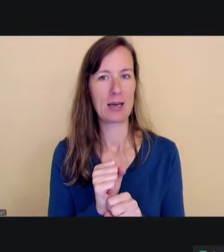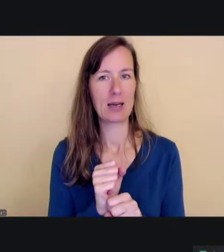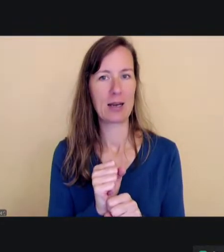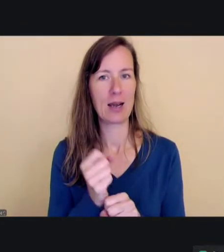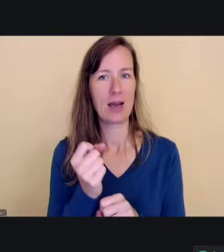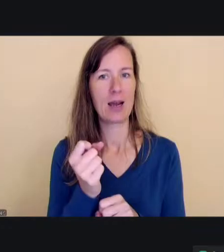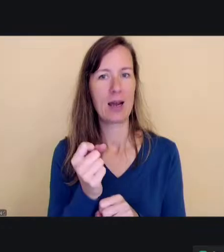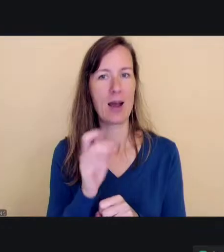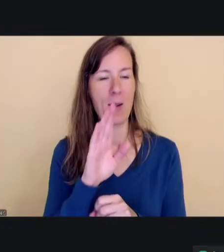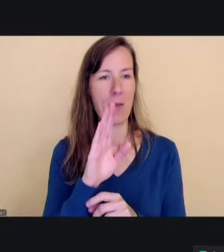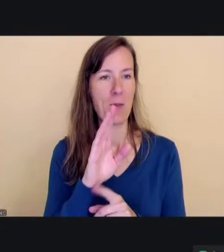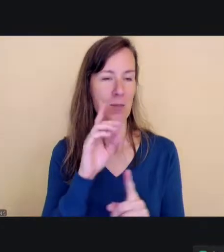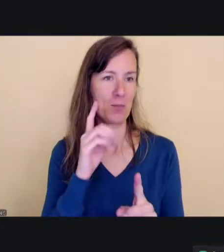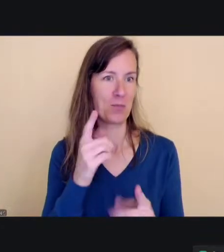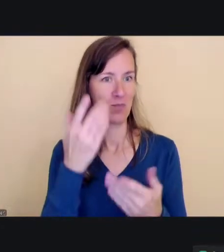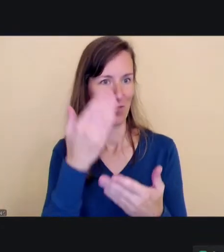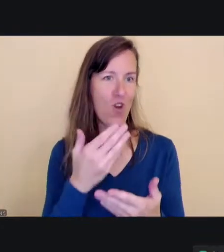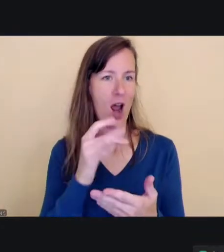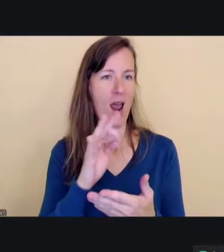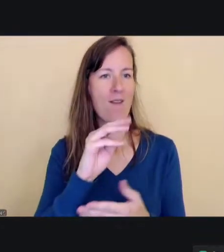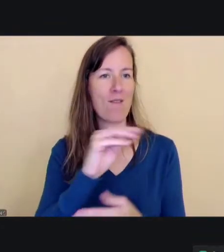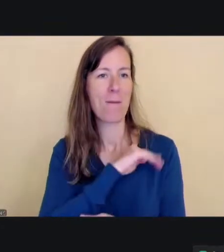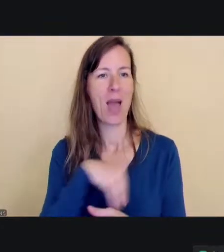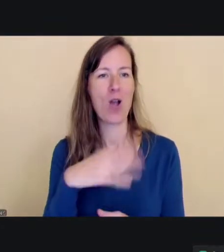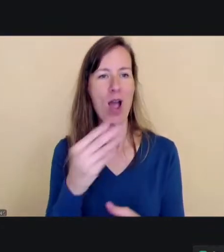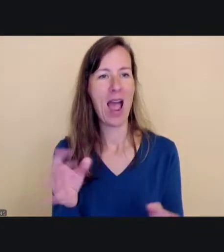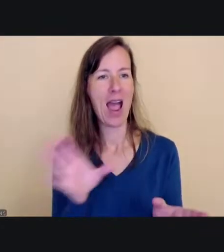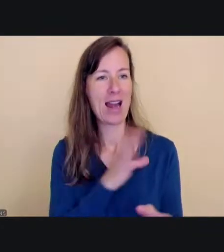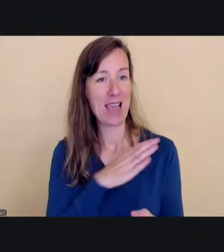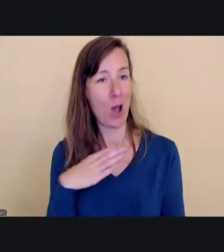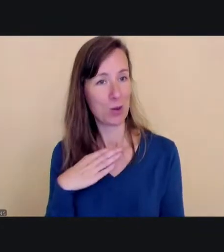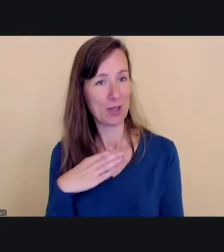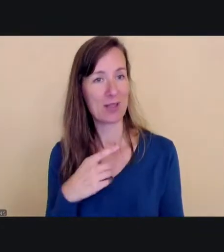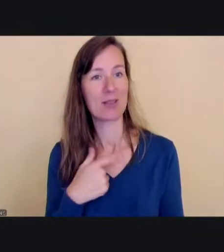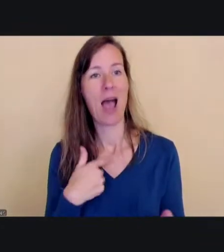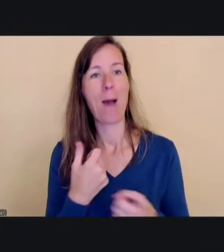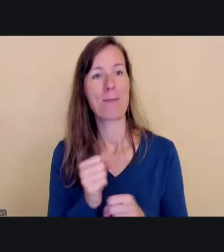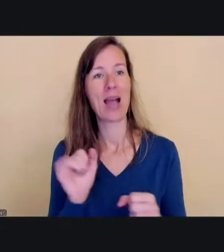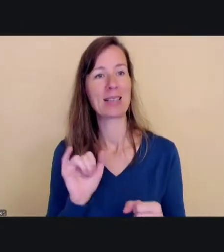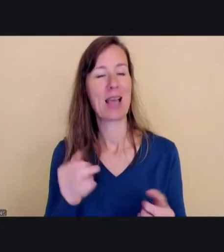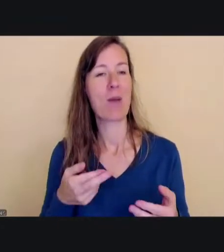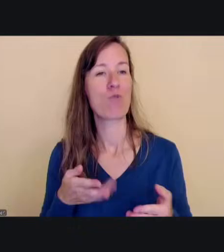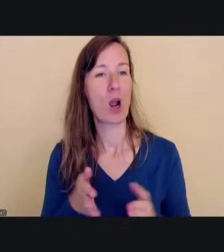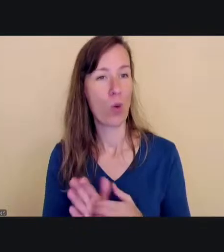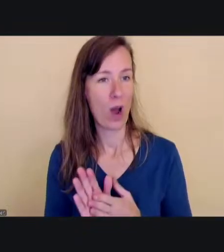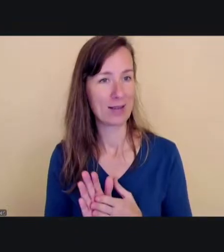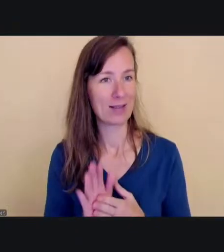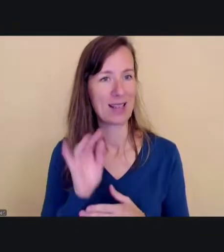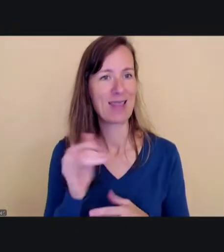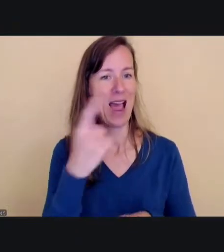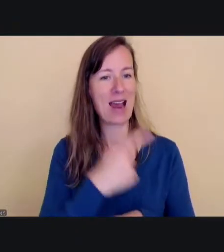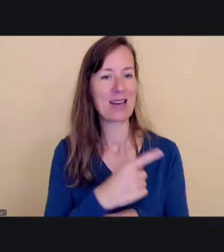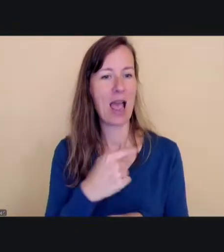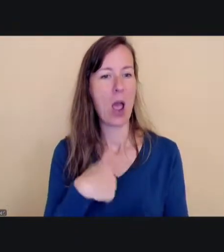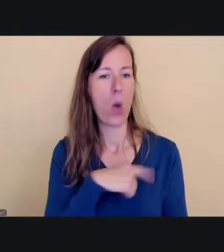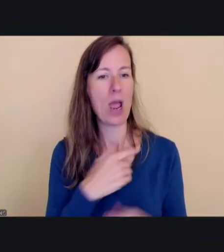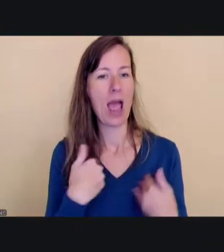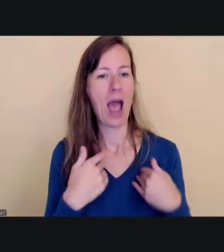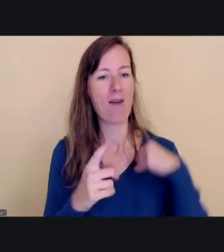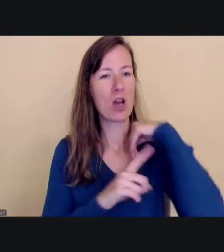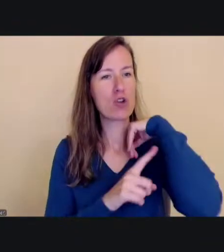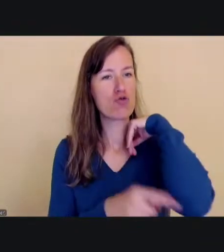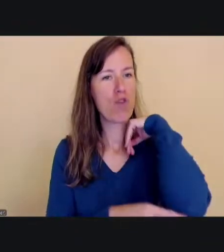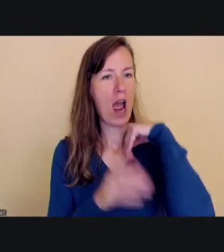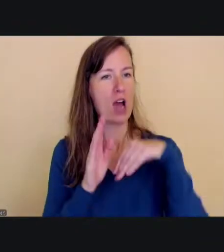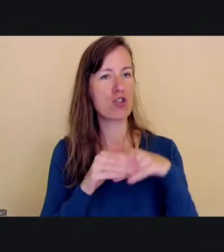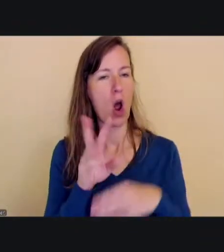and I am making the same request. That day, we have trash on the west side, and on that following